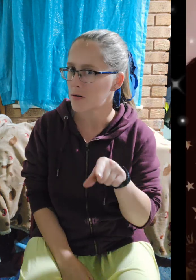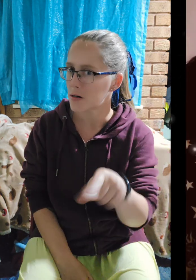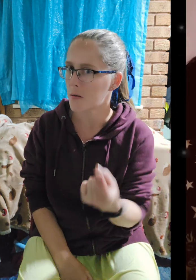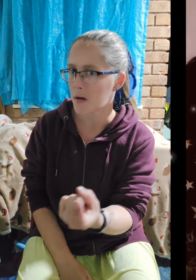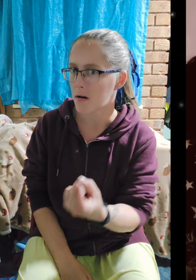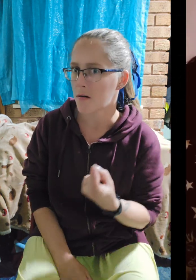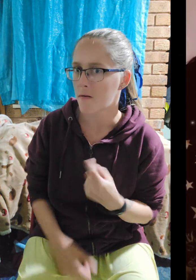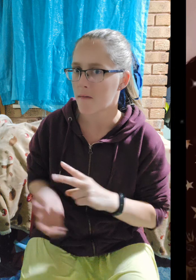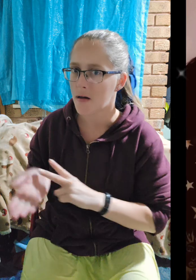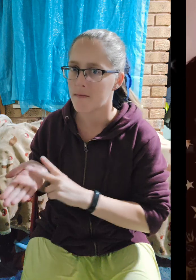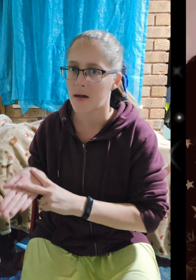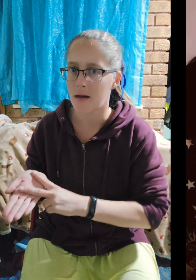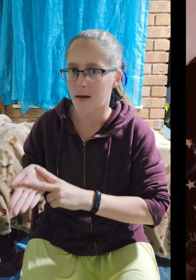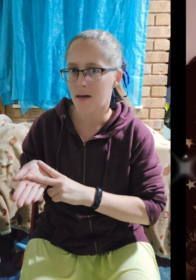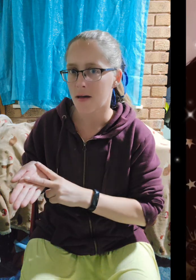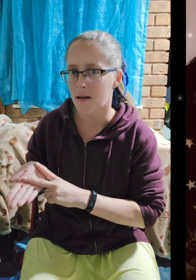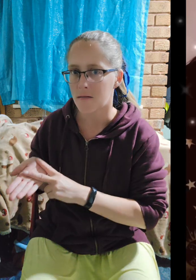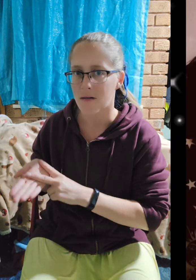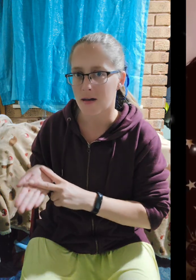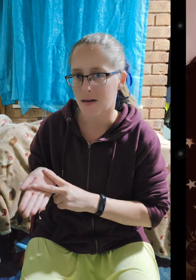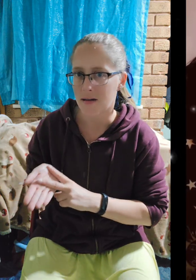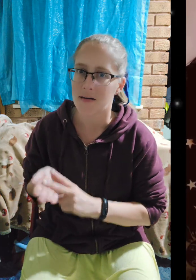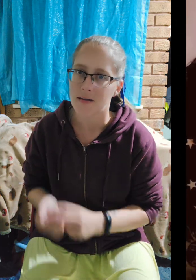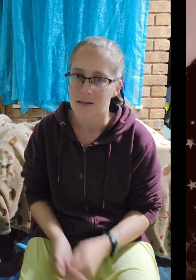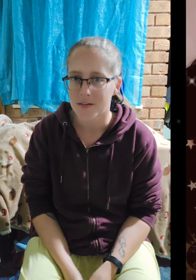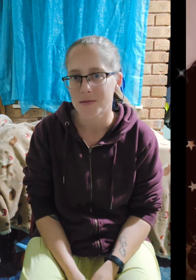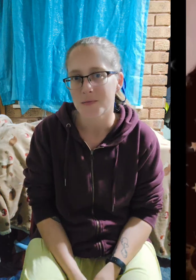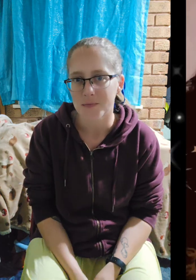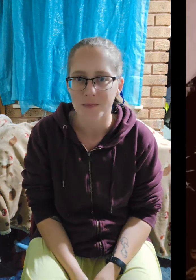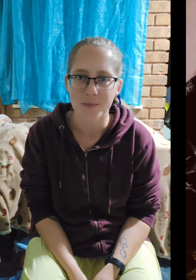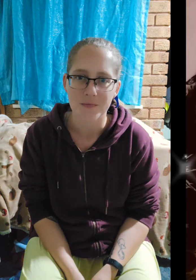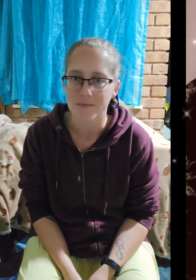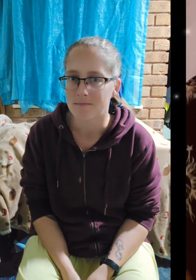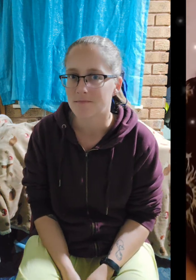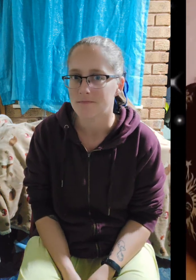Why don't you come on over, Valerie?